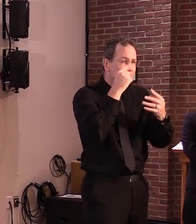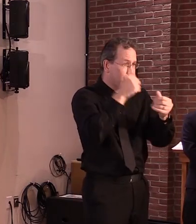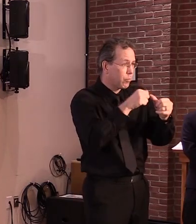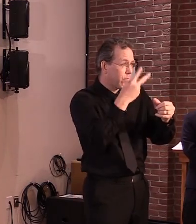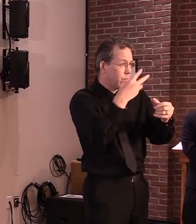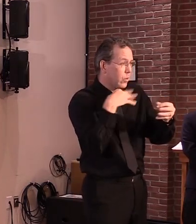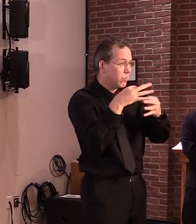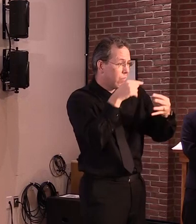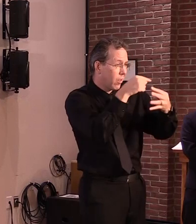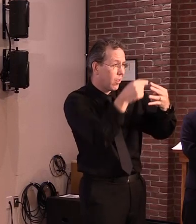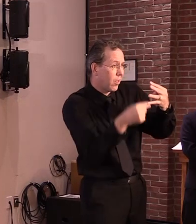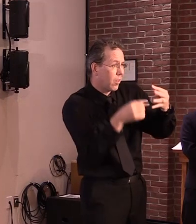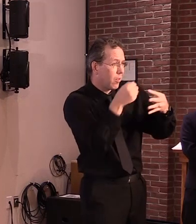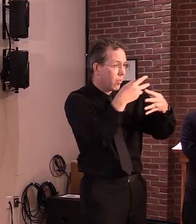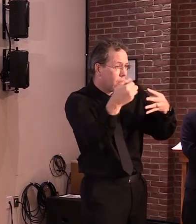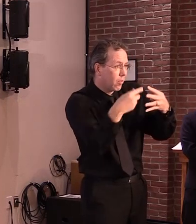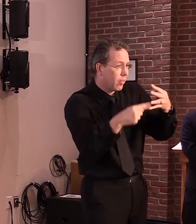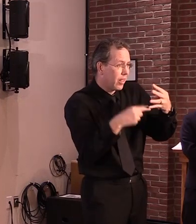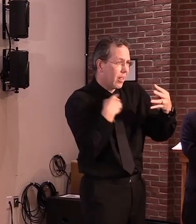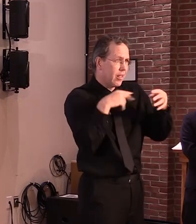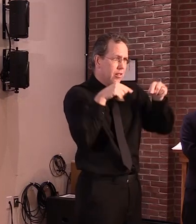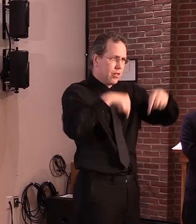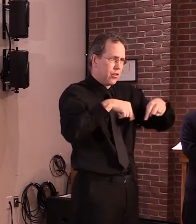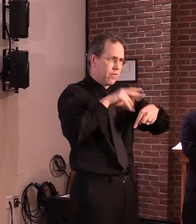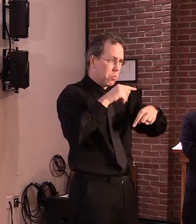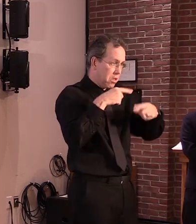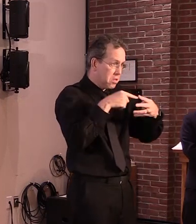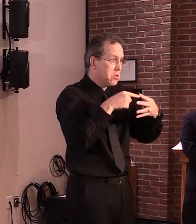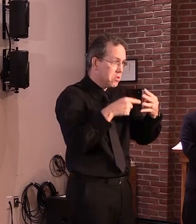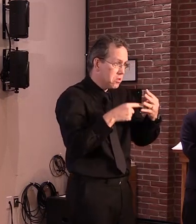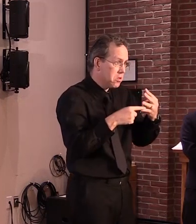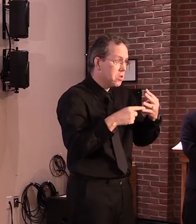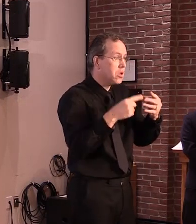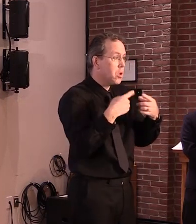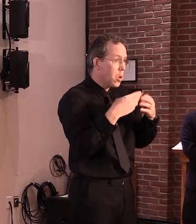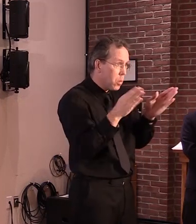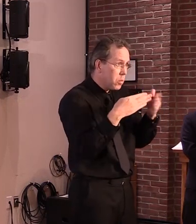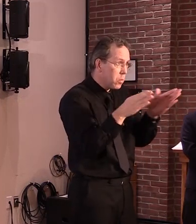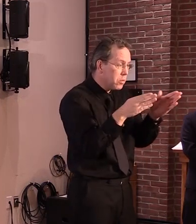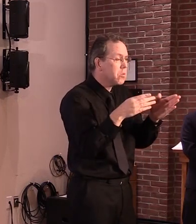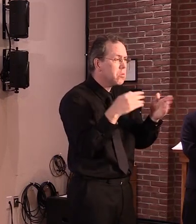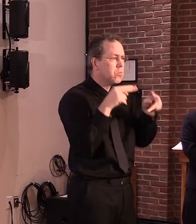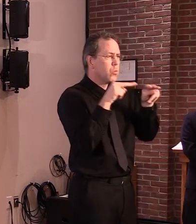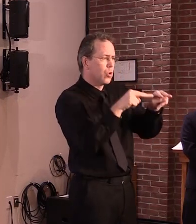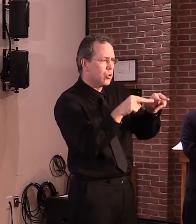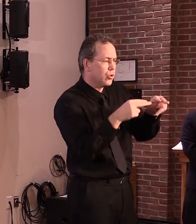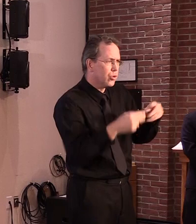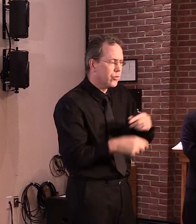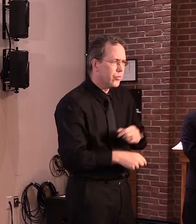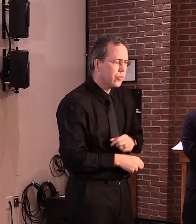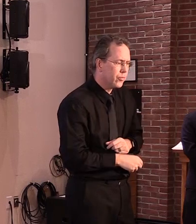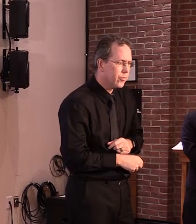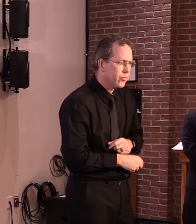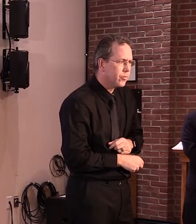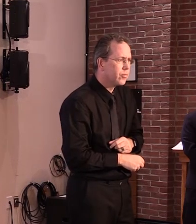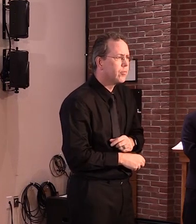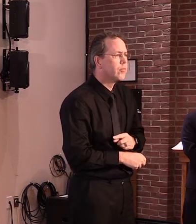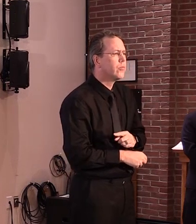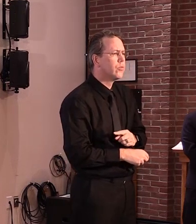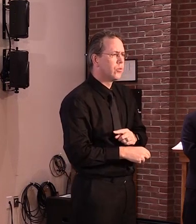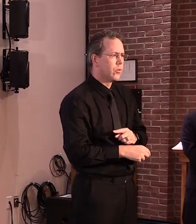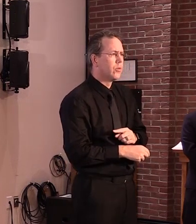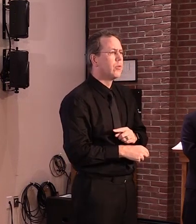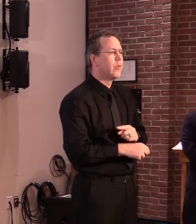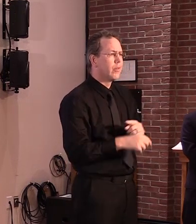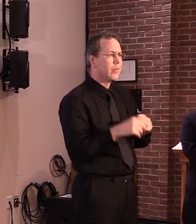we reopen. So certainly we want to continue to watch the case growth and the active cases in the states around us, but then we're also going to come up with some more